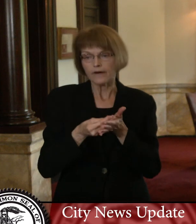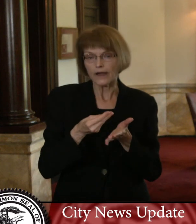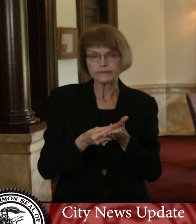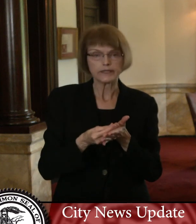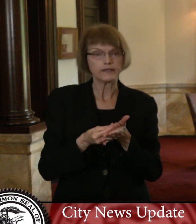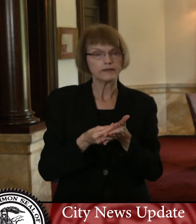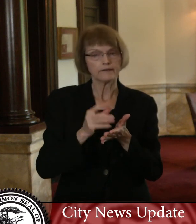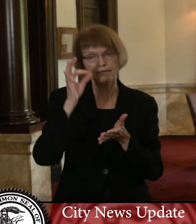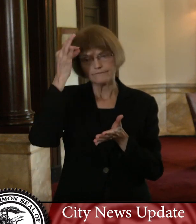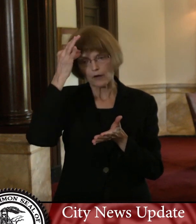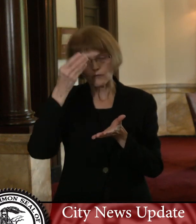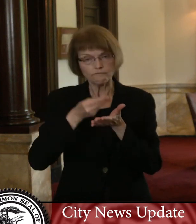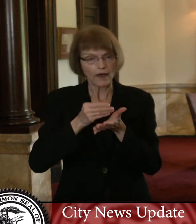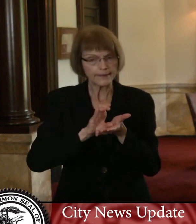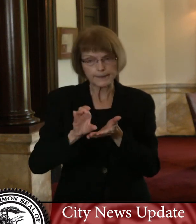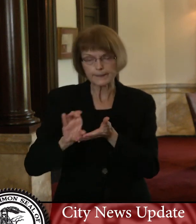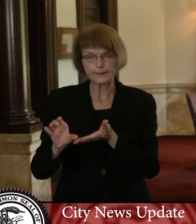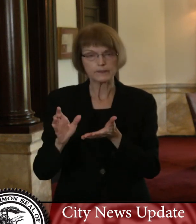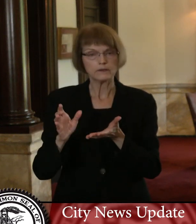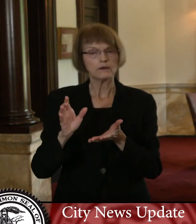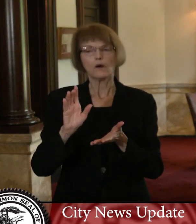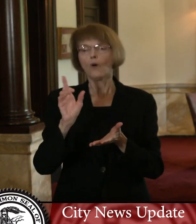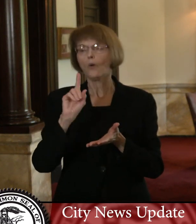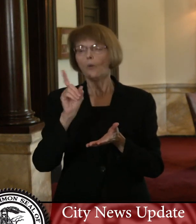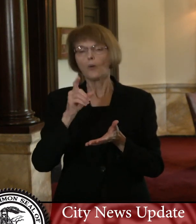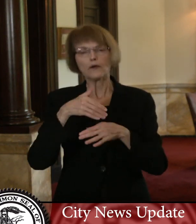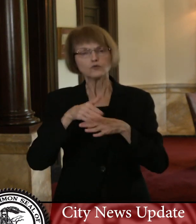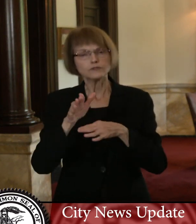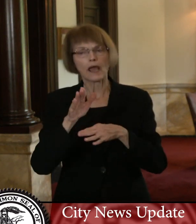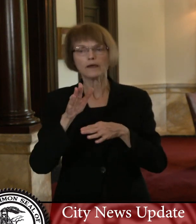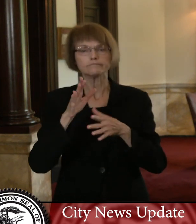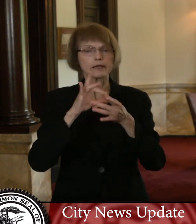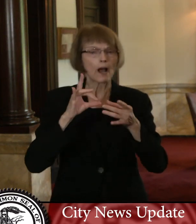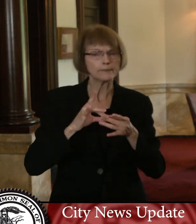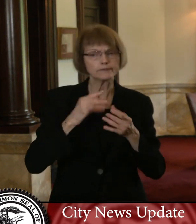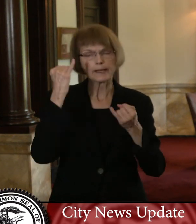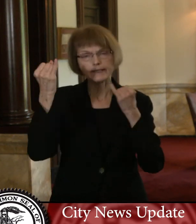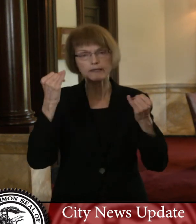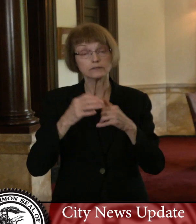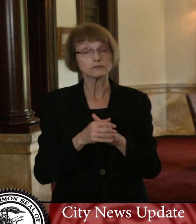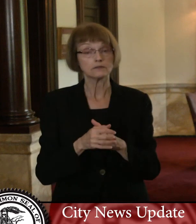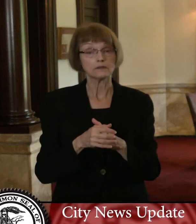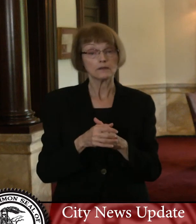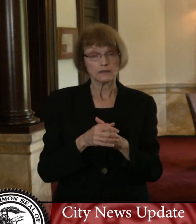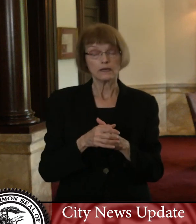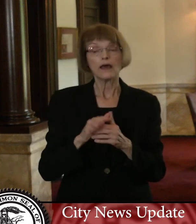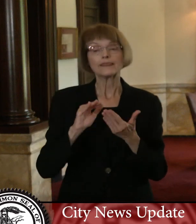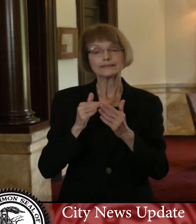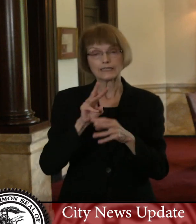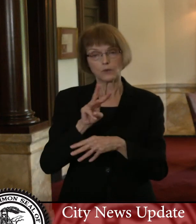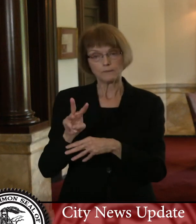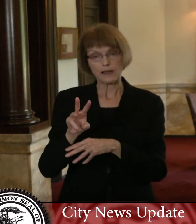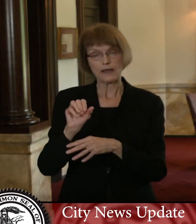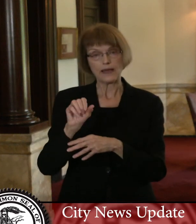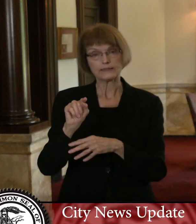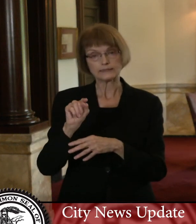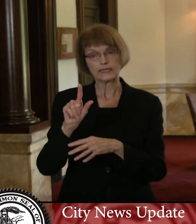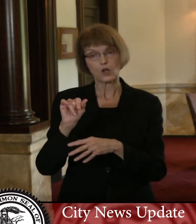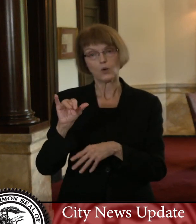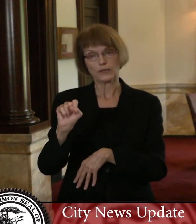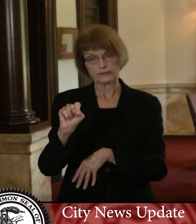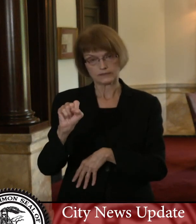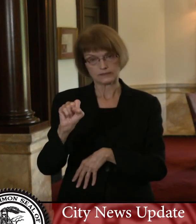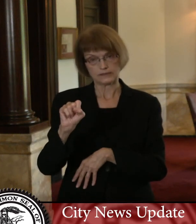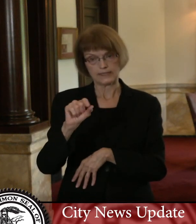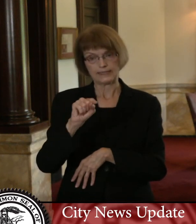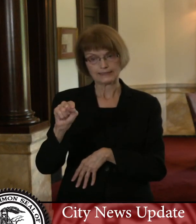the federal government? What is the best place to send them to? The best place to send them is to go to the city's website at